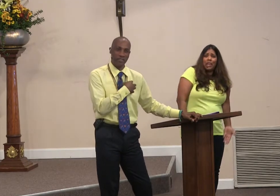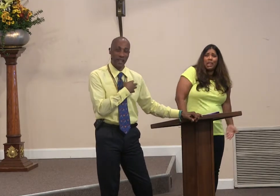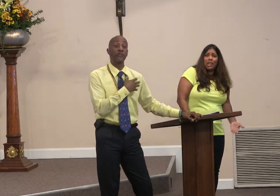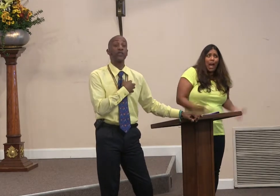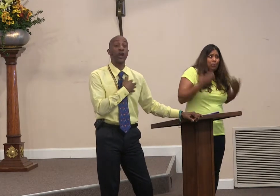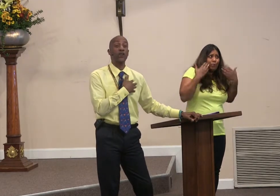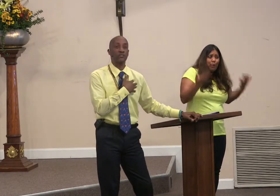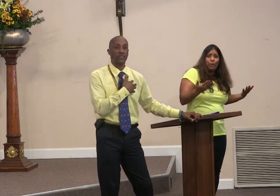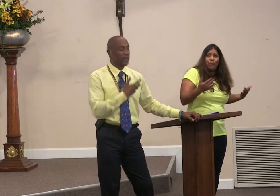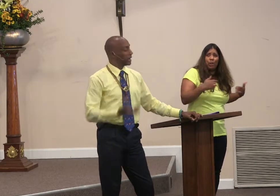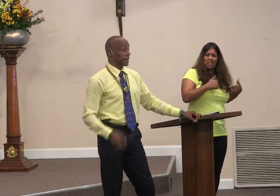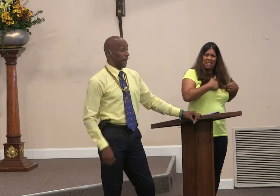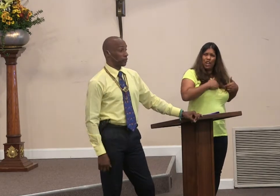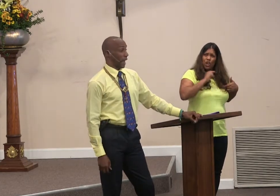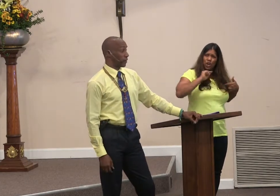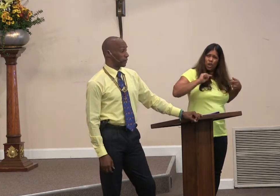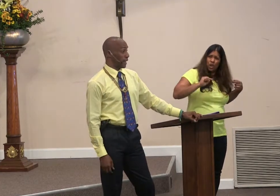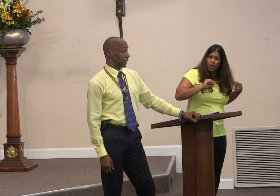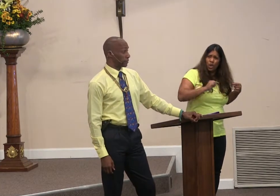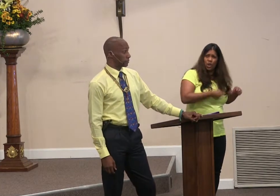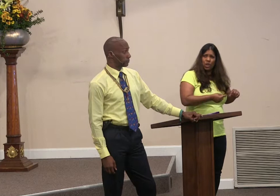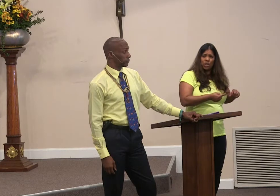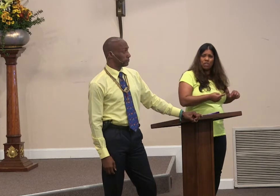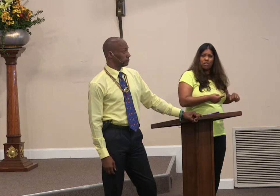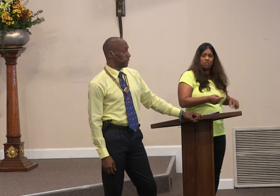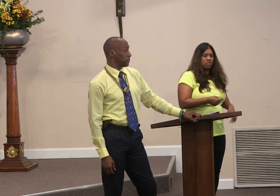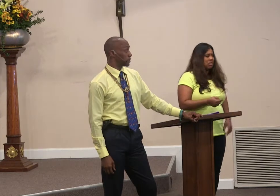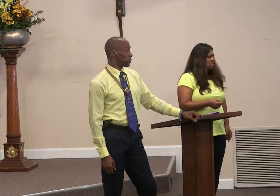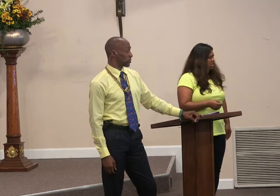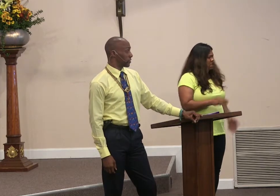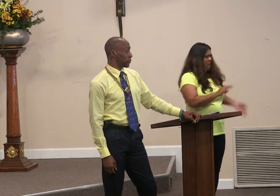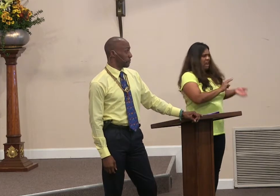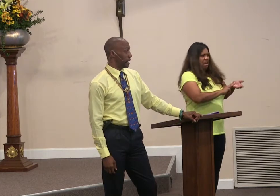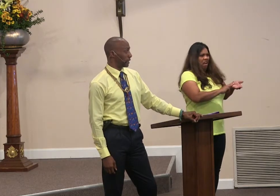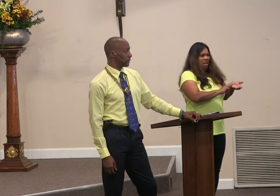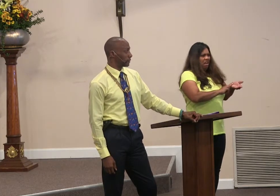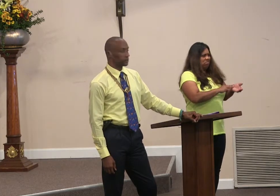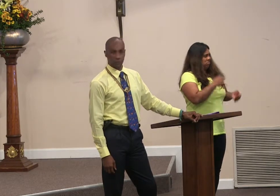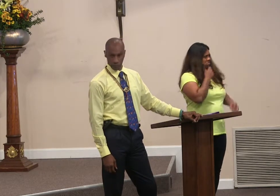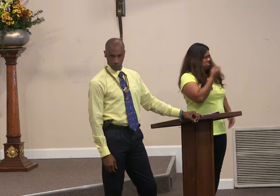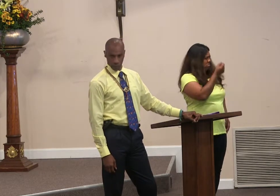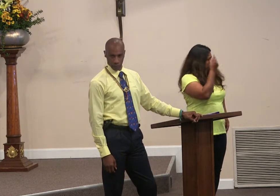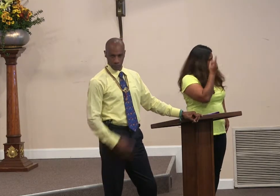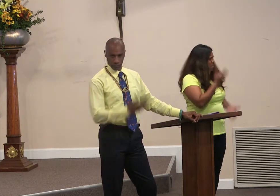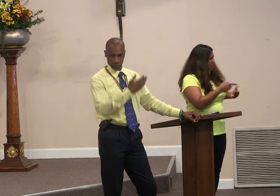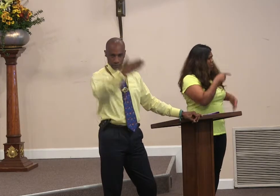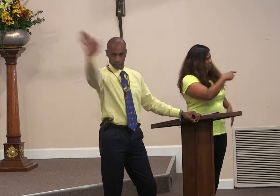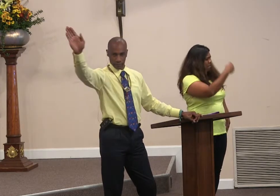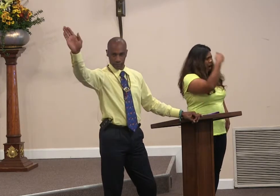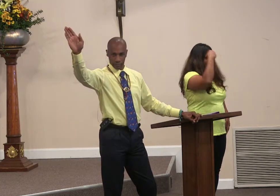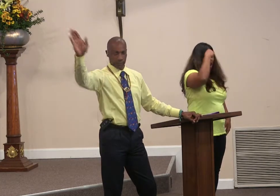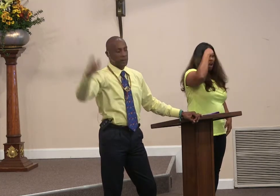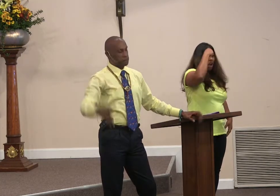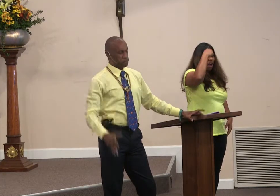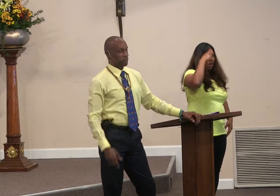don't understand. This hurts. He said, I don't get it. Maybe it's just in your mind.